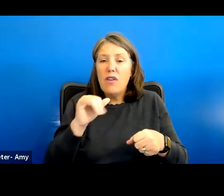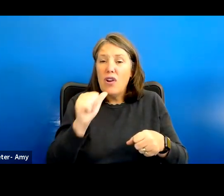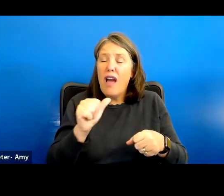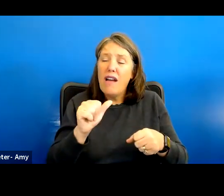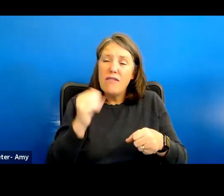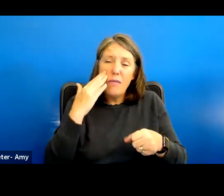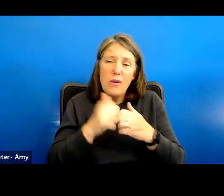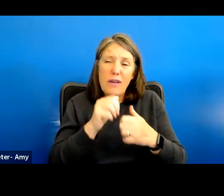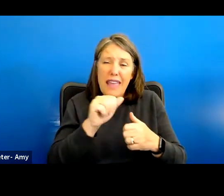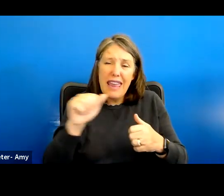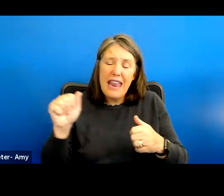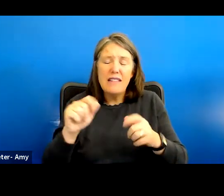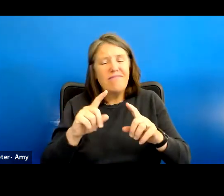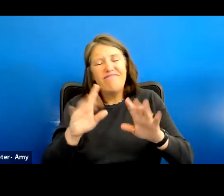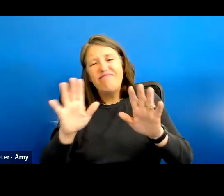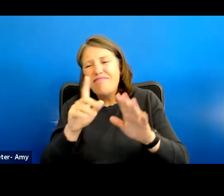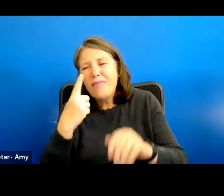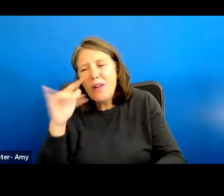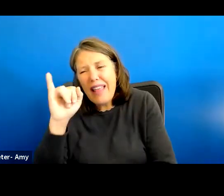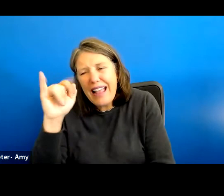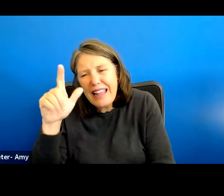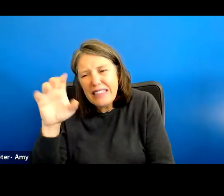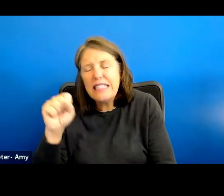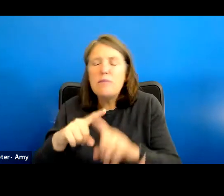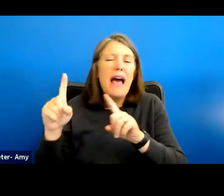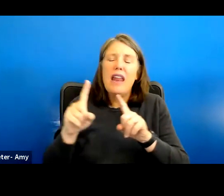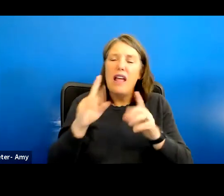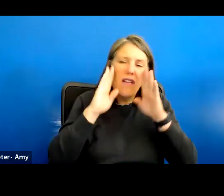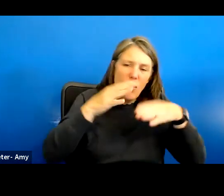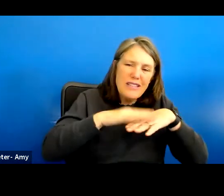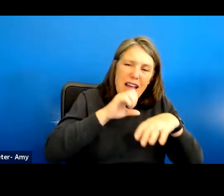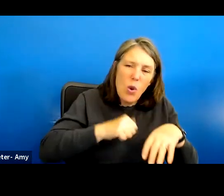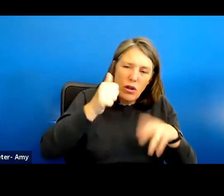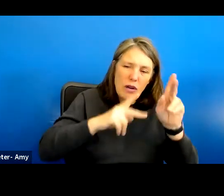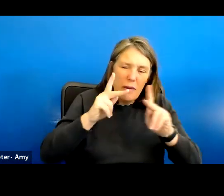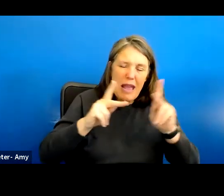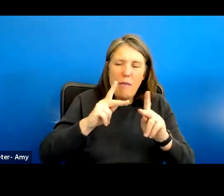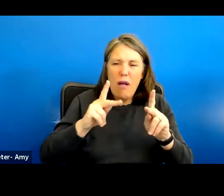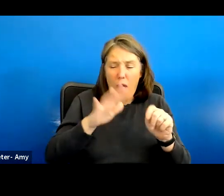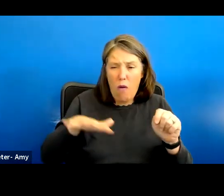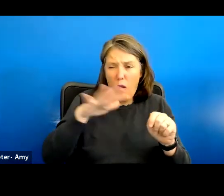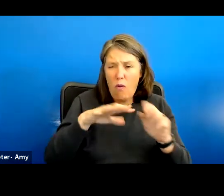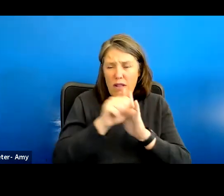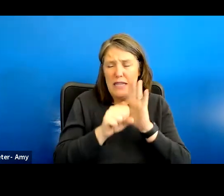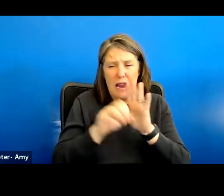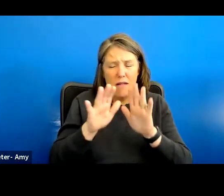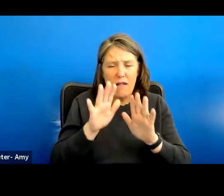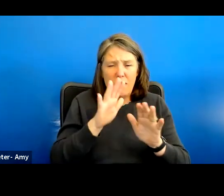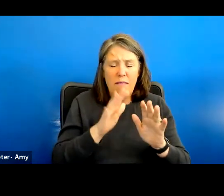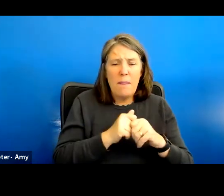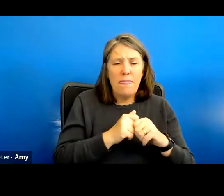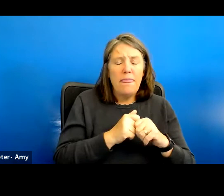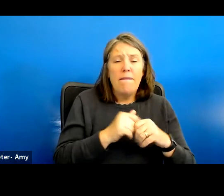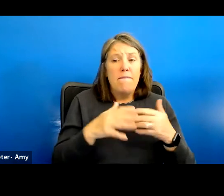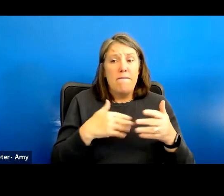of like ILCs, but their focus is on older adults. They're all across the nation, all across each state. And even